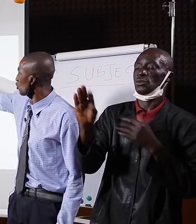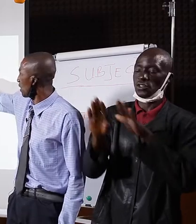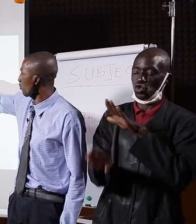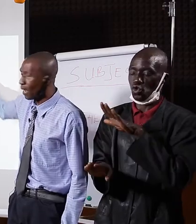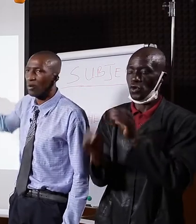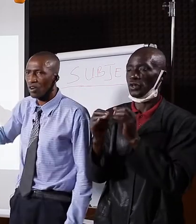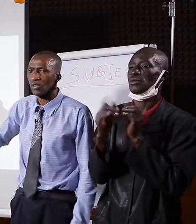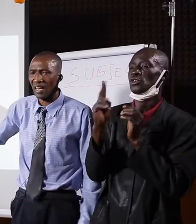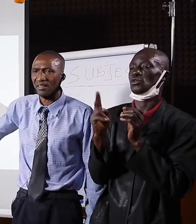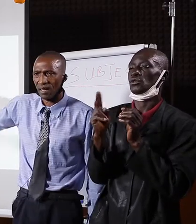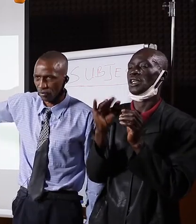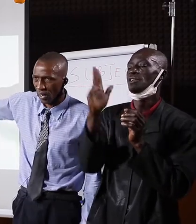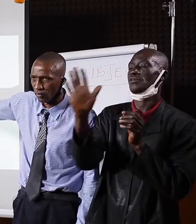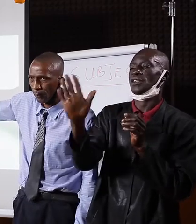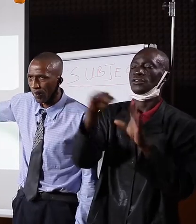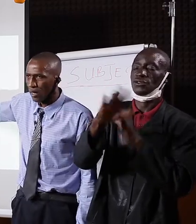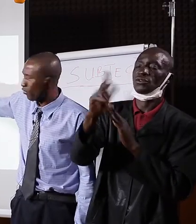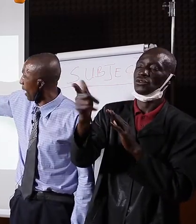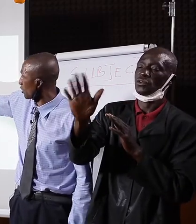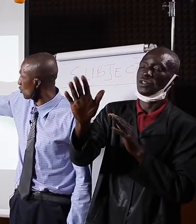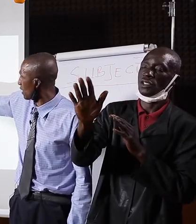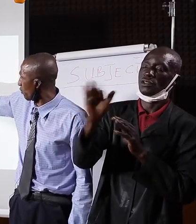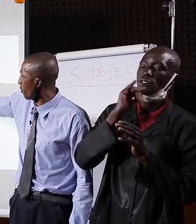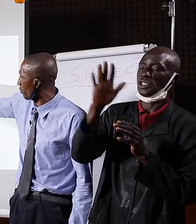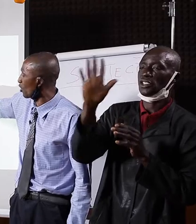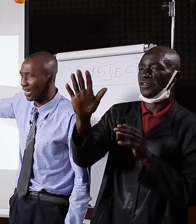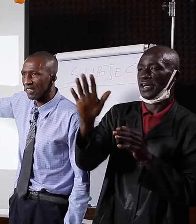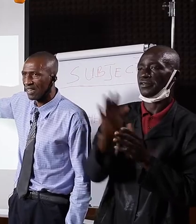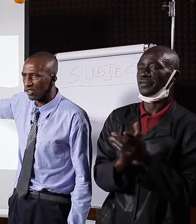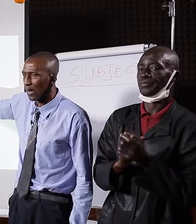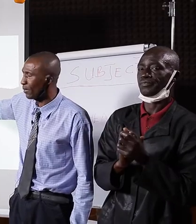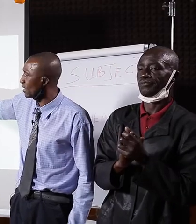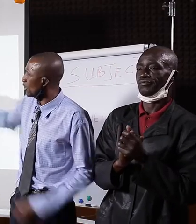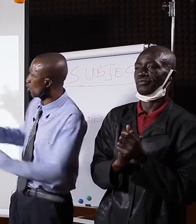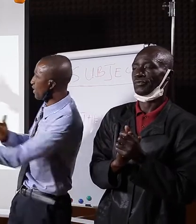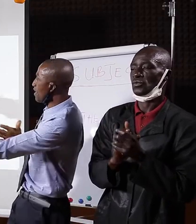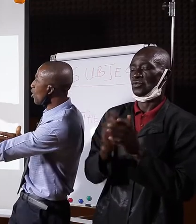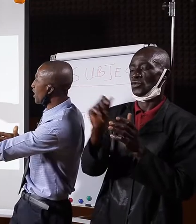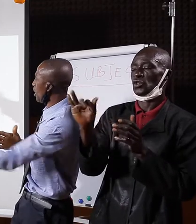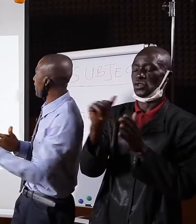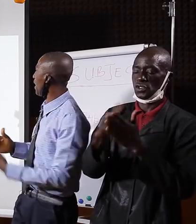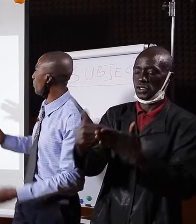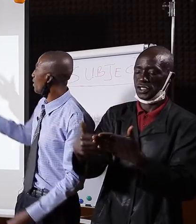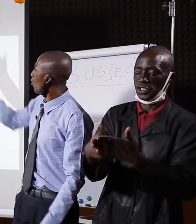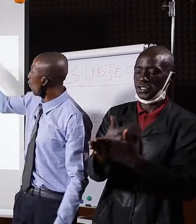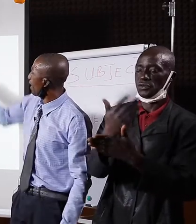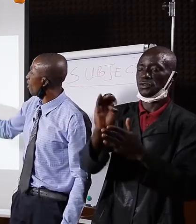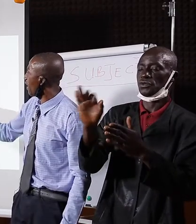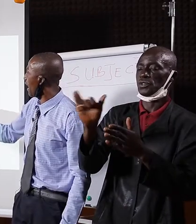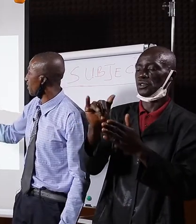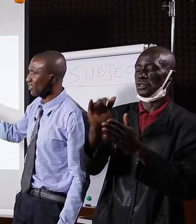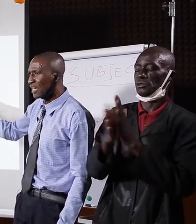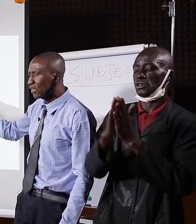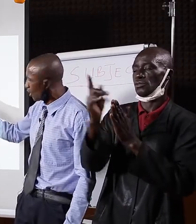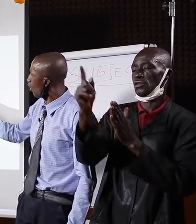5 into 25, of course, the answer is 5. 5 into 25, of course, the answer is 5. So the new question becomes 1